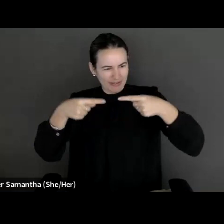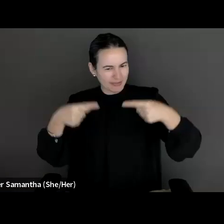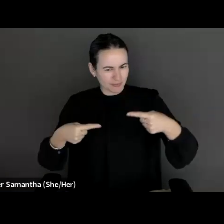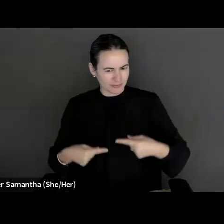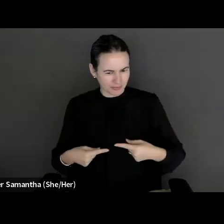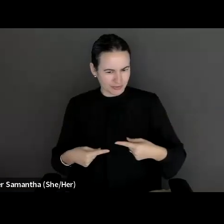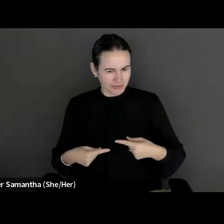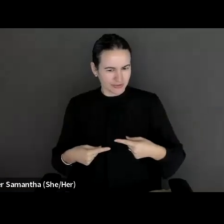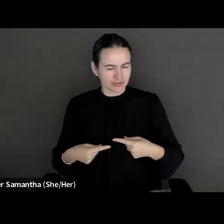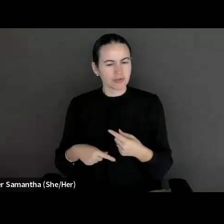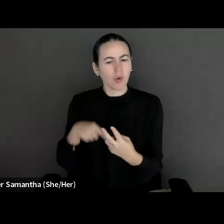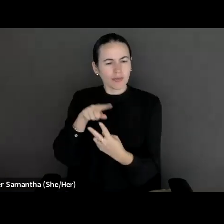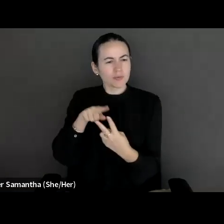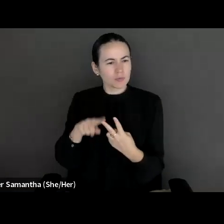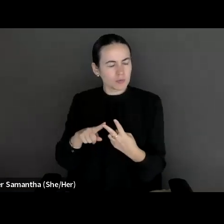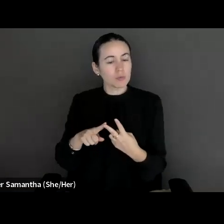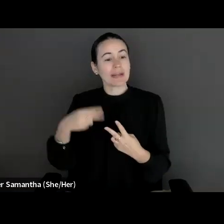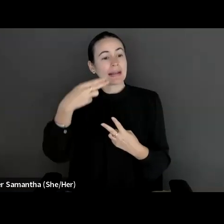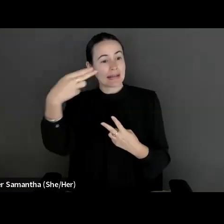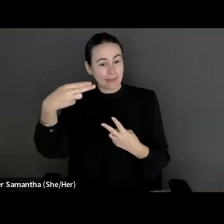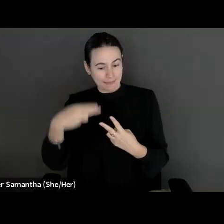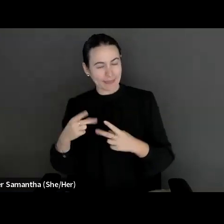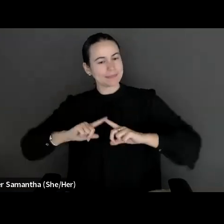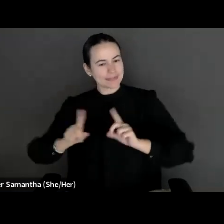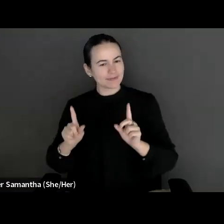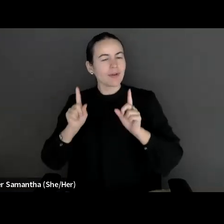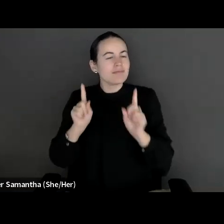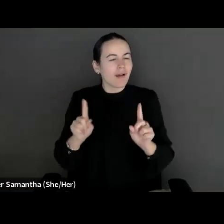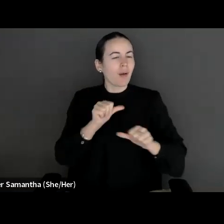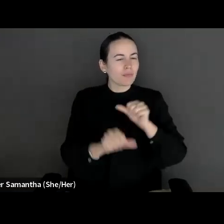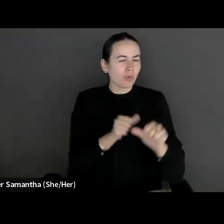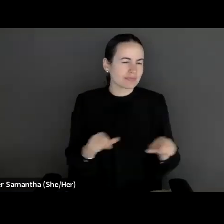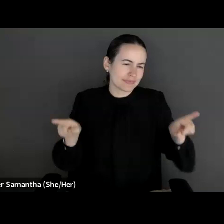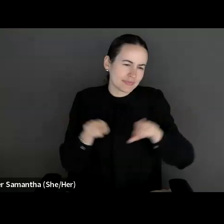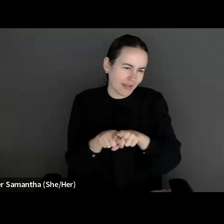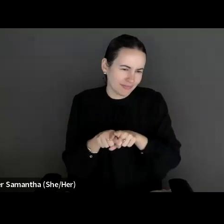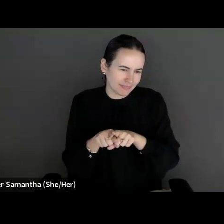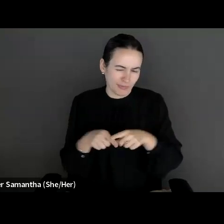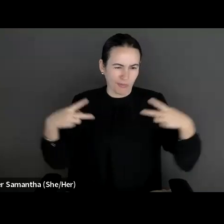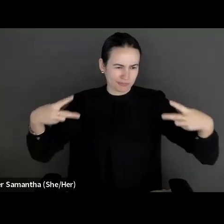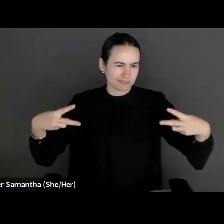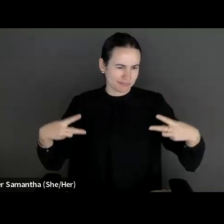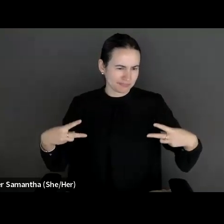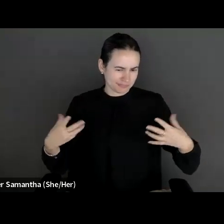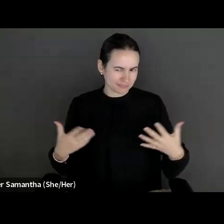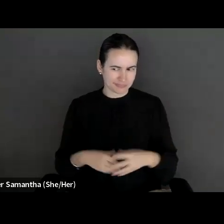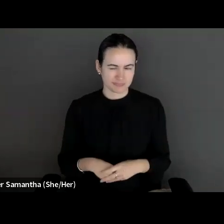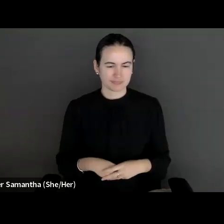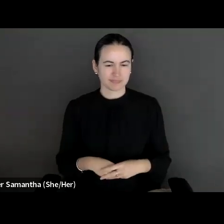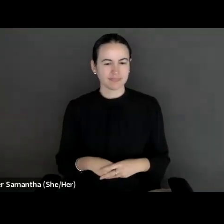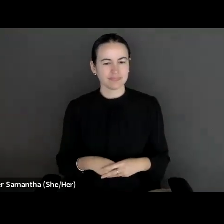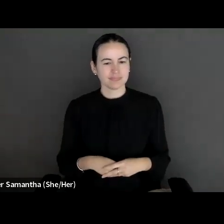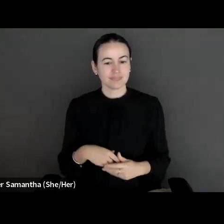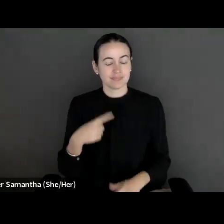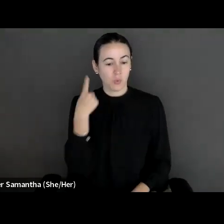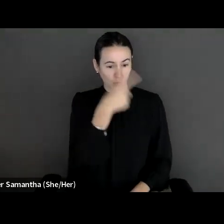had in the earlier publication, what was called empirical methods. So where performances from test takers are